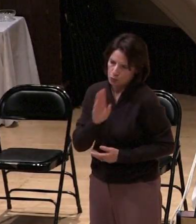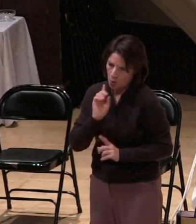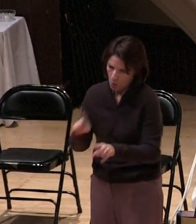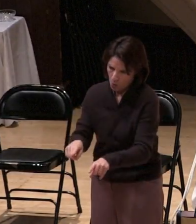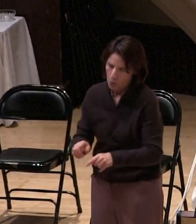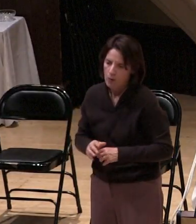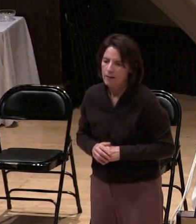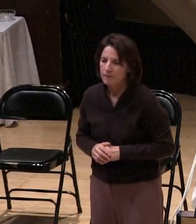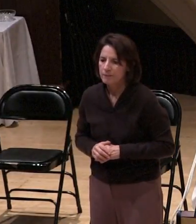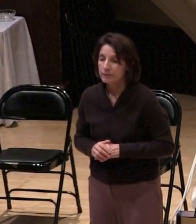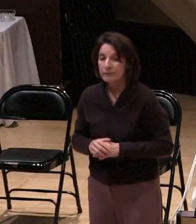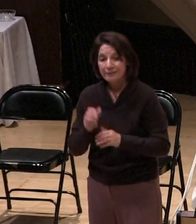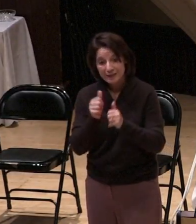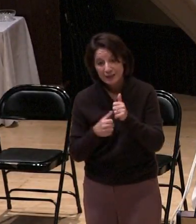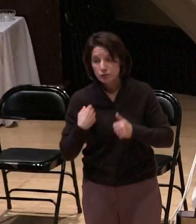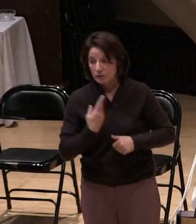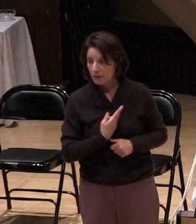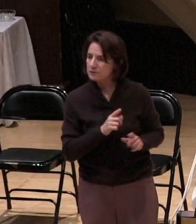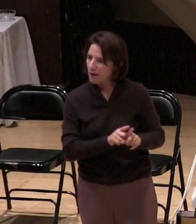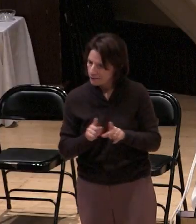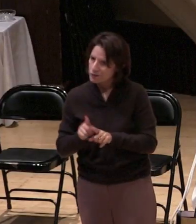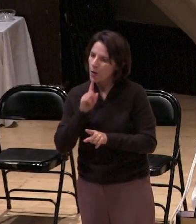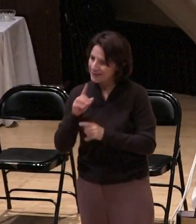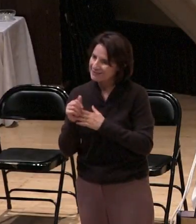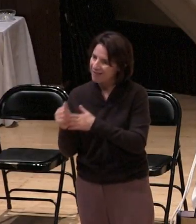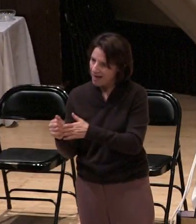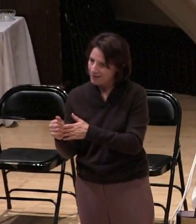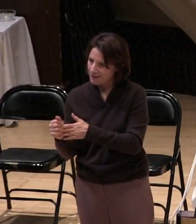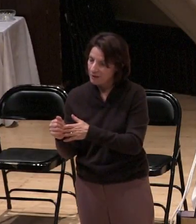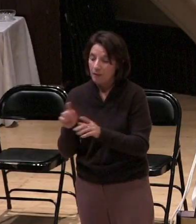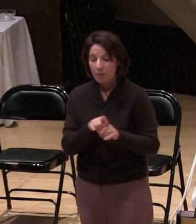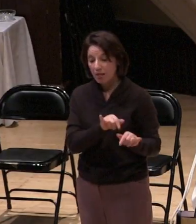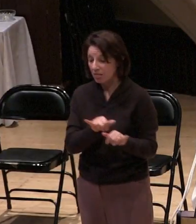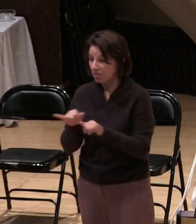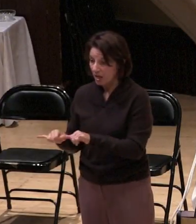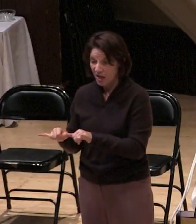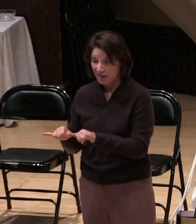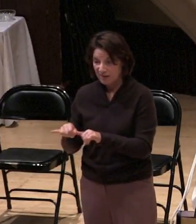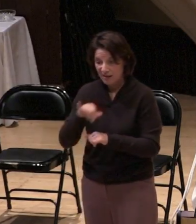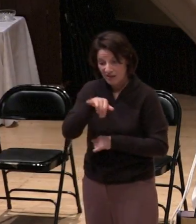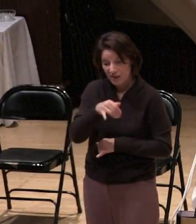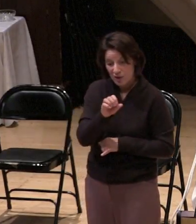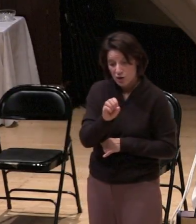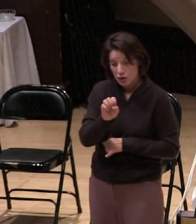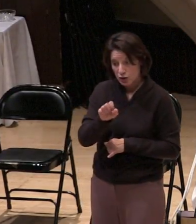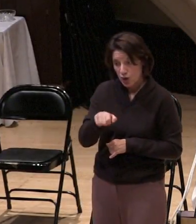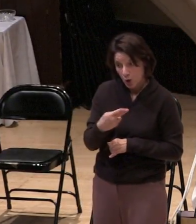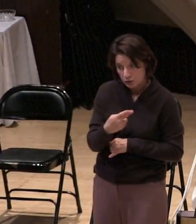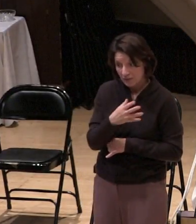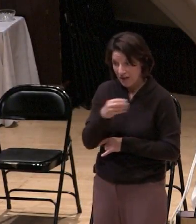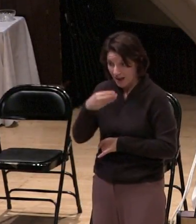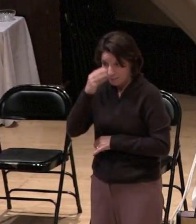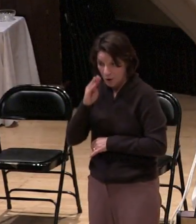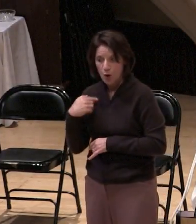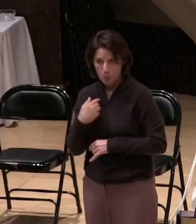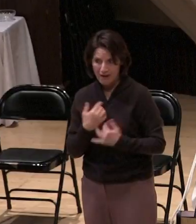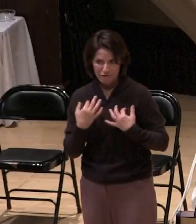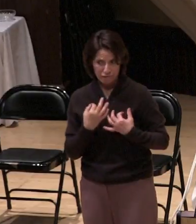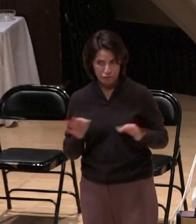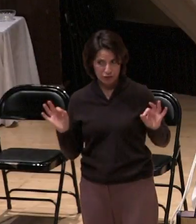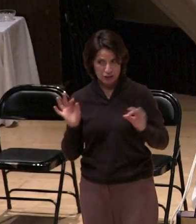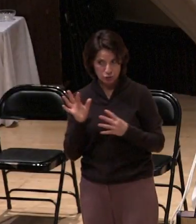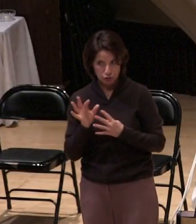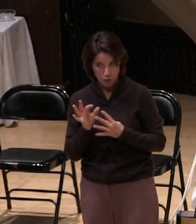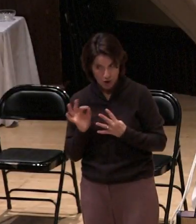Each of us is also being led. But like Joseph and Mary, we have a free choice to listen to that voice of God within